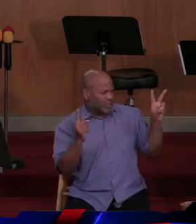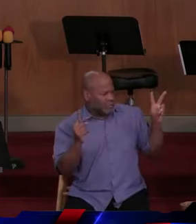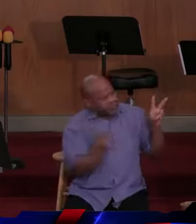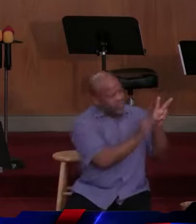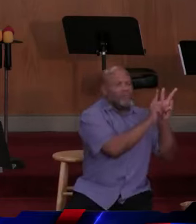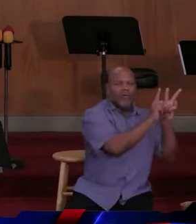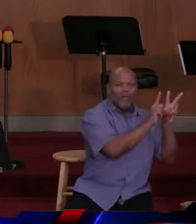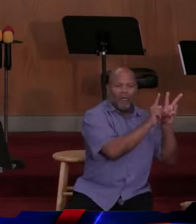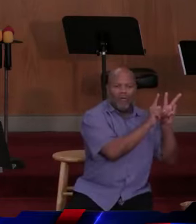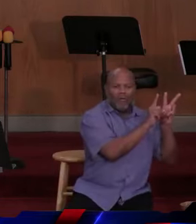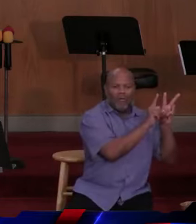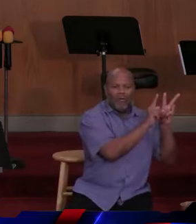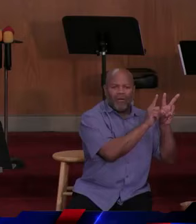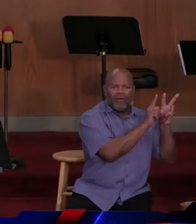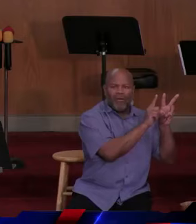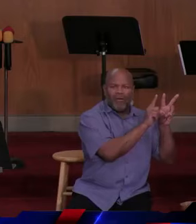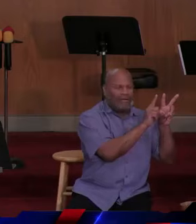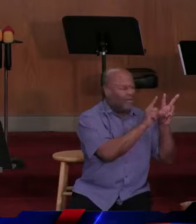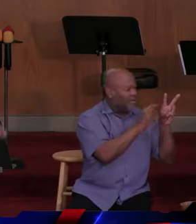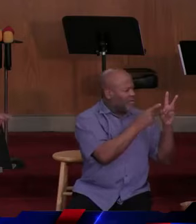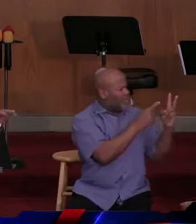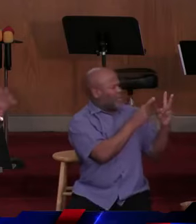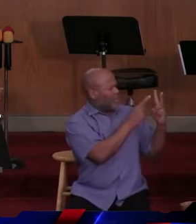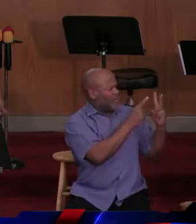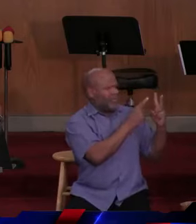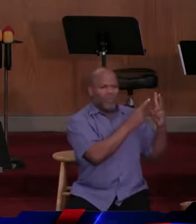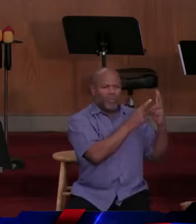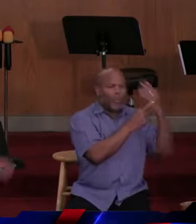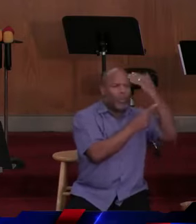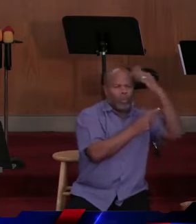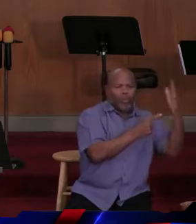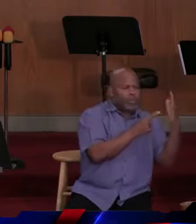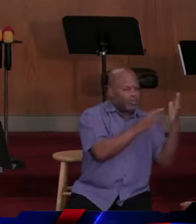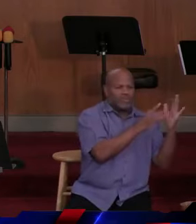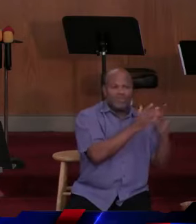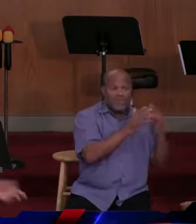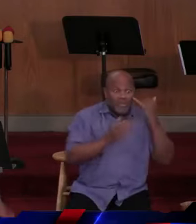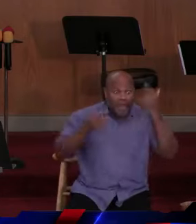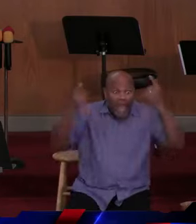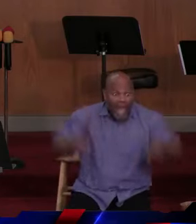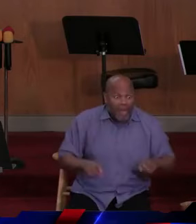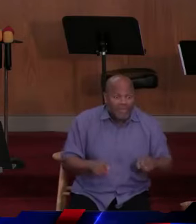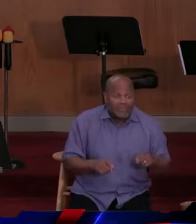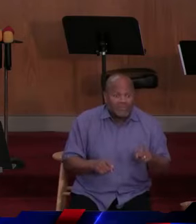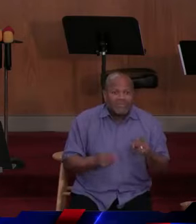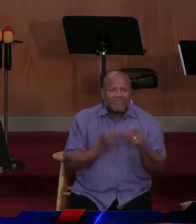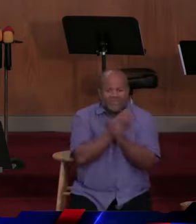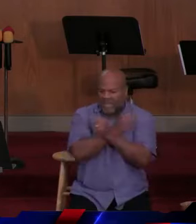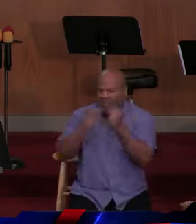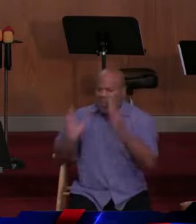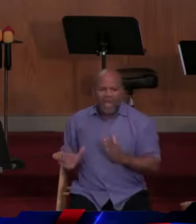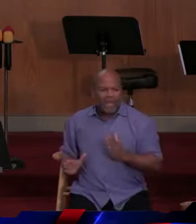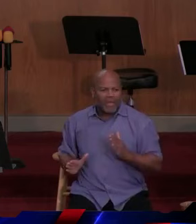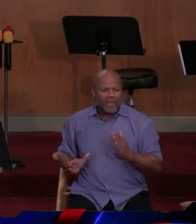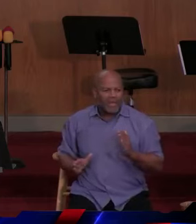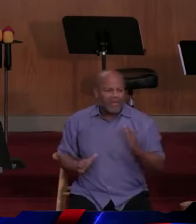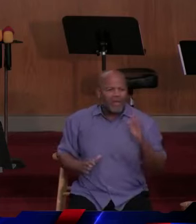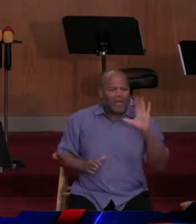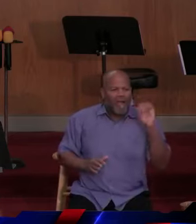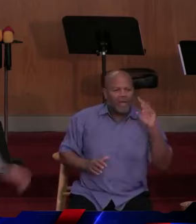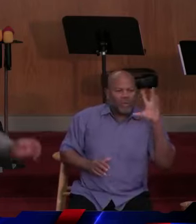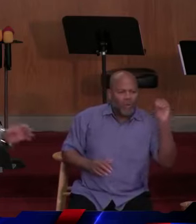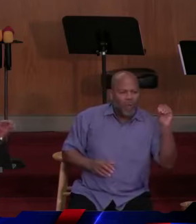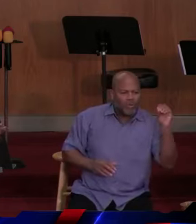them. And they didn't know it. I got a question. If Jesus ran up on you at Safeway, at Costco, would you know